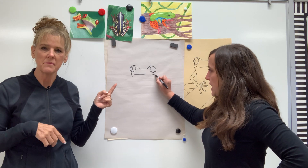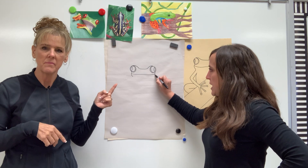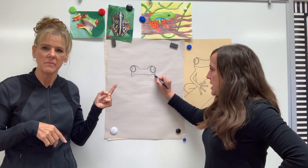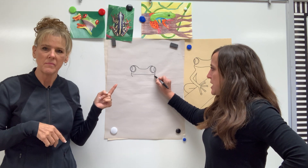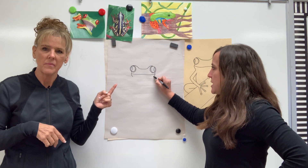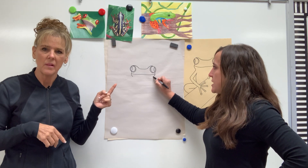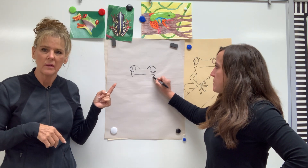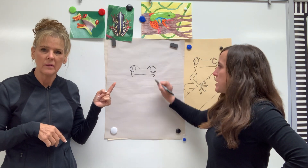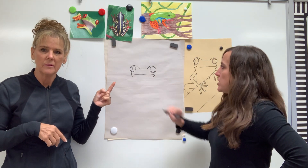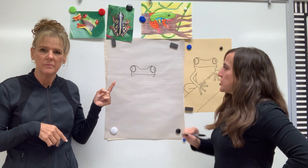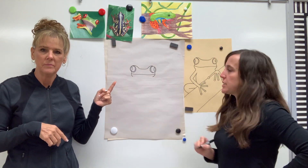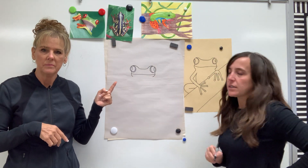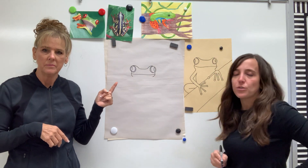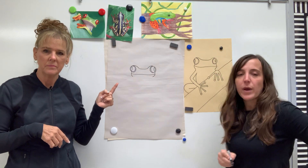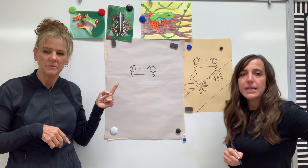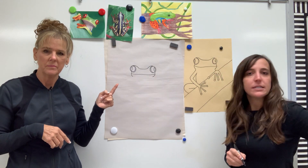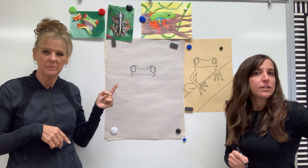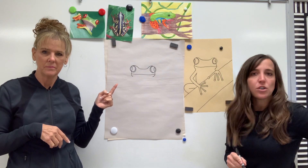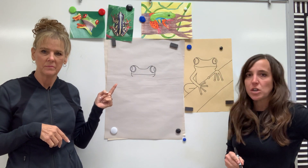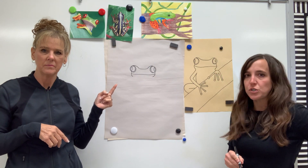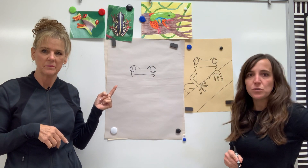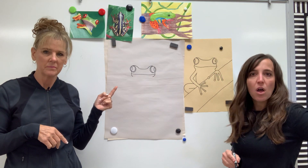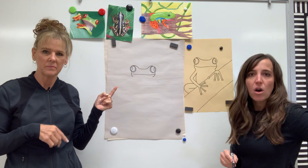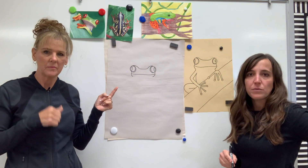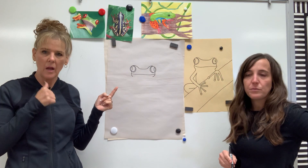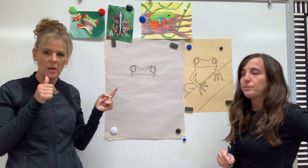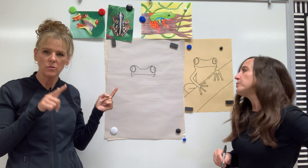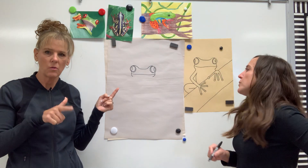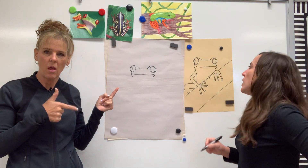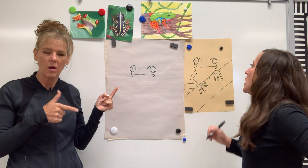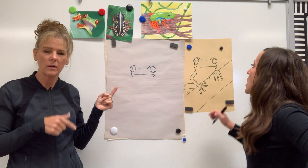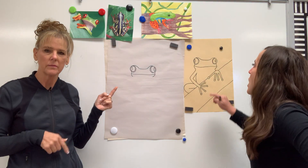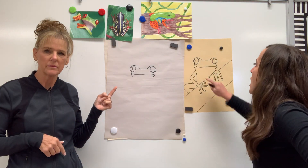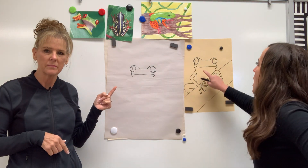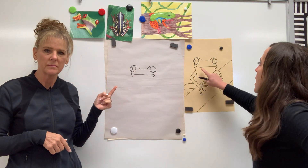curve into the middle just a little ways, not too long.